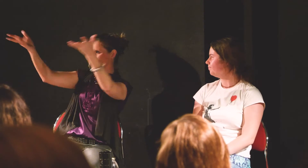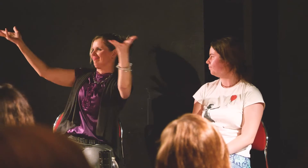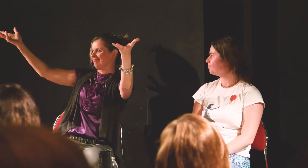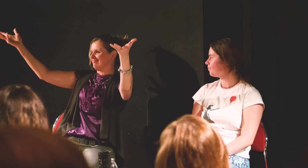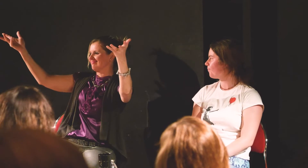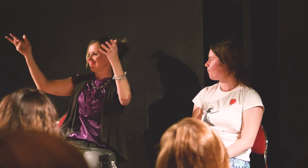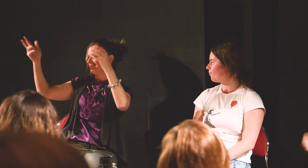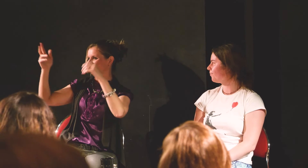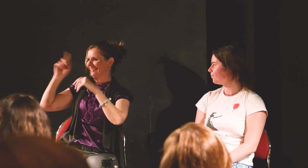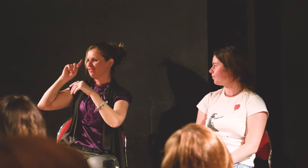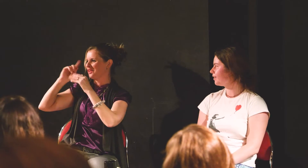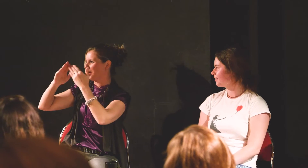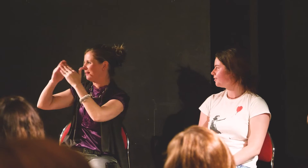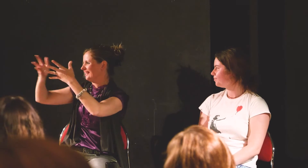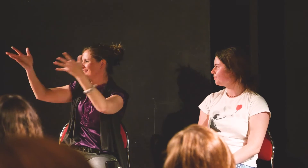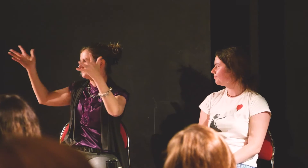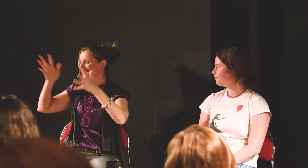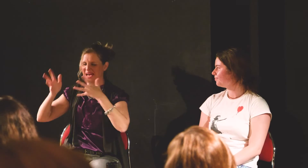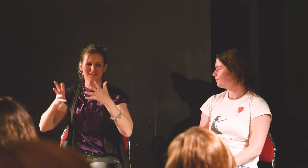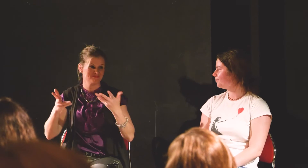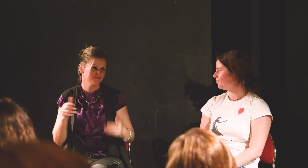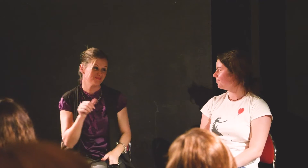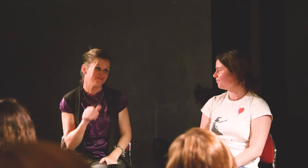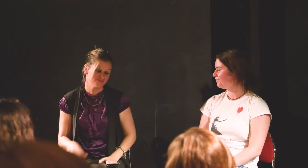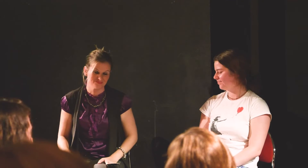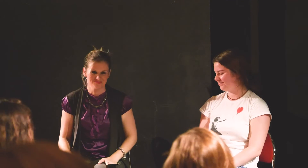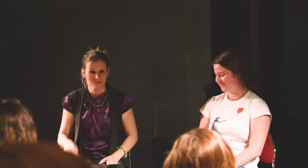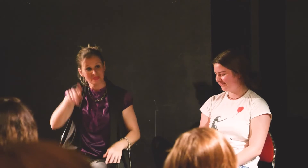not a sign that deaf people made up. It belongs to the hearing community, sign for bullshit.